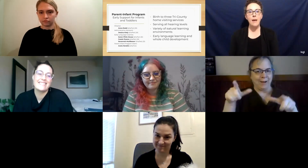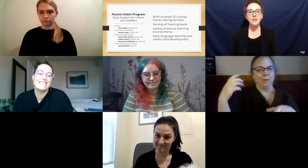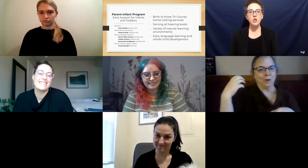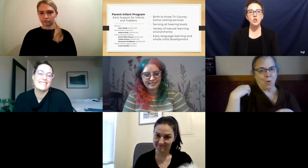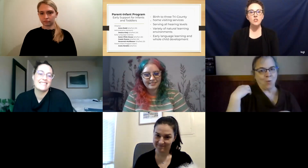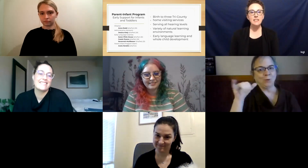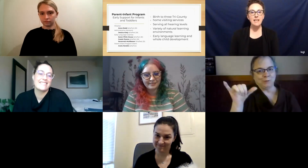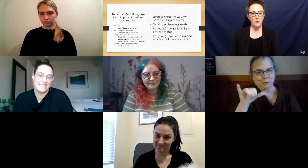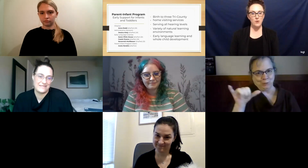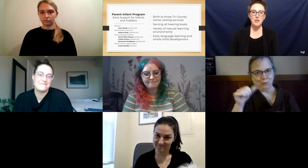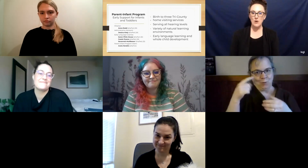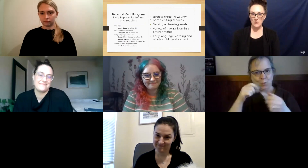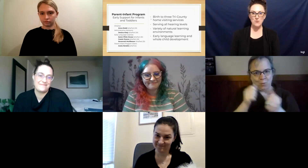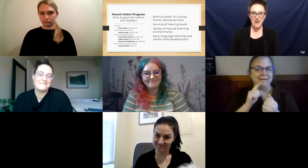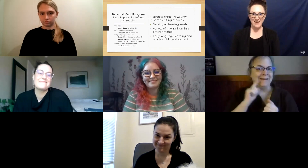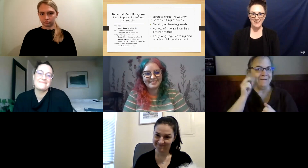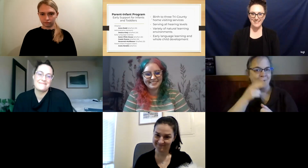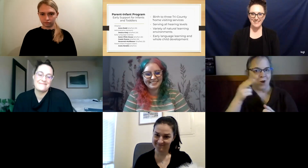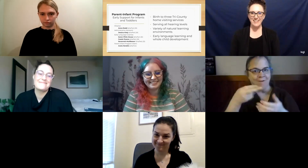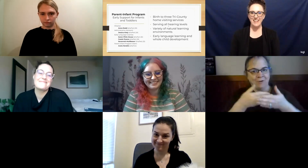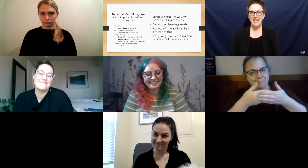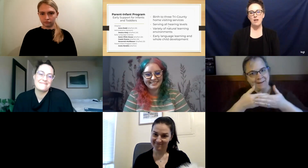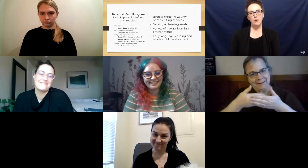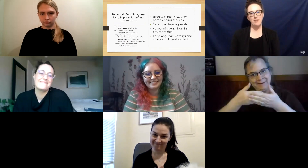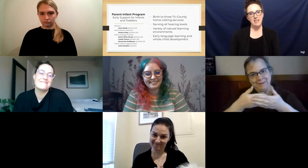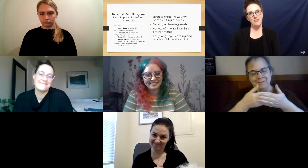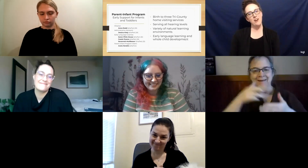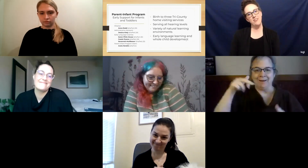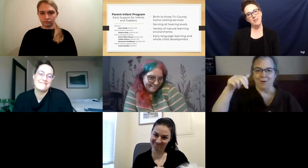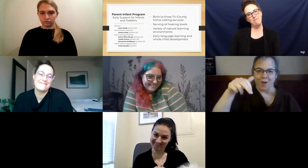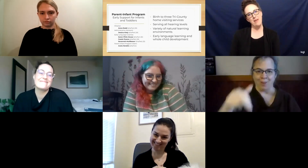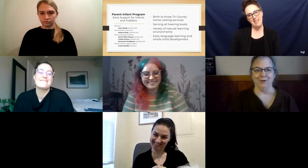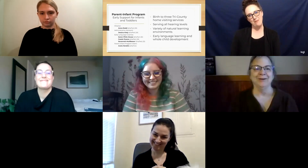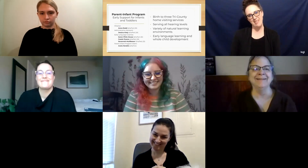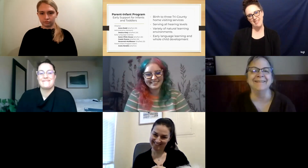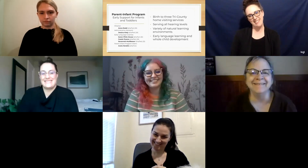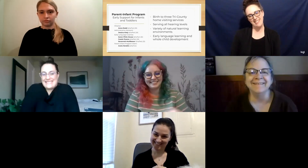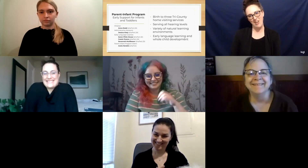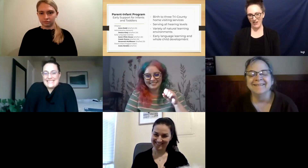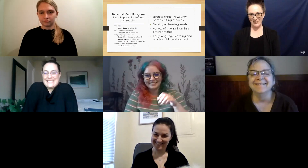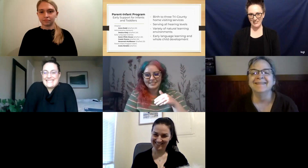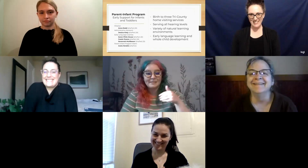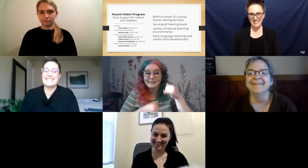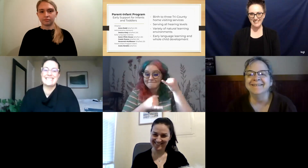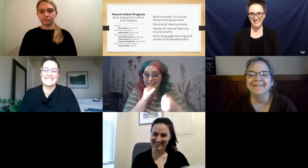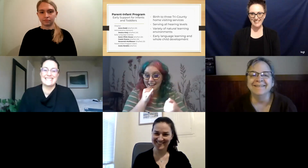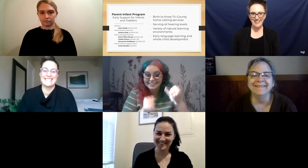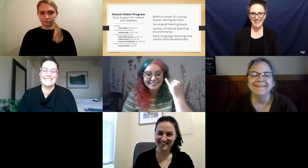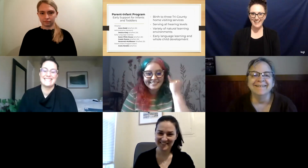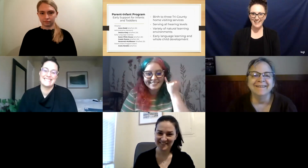I'm an early language coach as well, and I work with deaf and hard of hearing babies and toddlers.